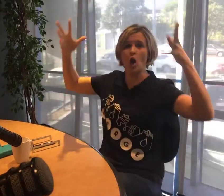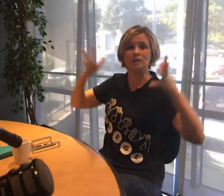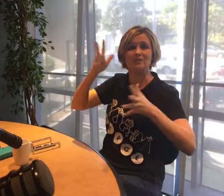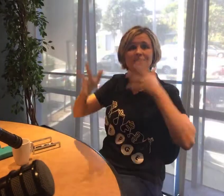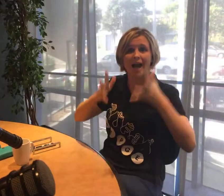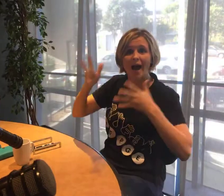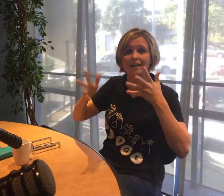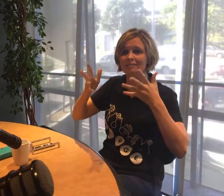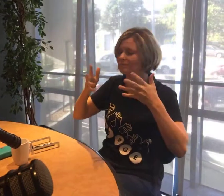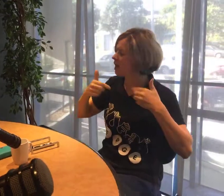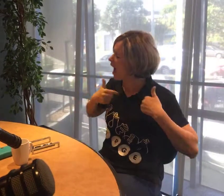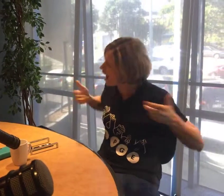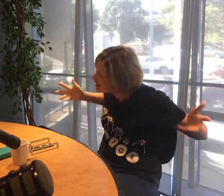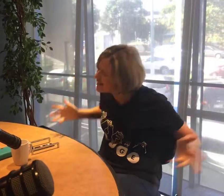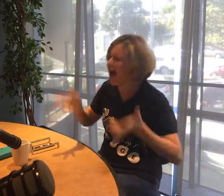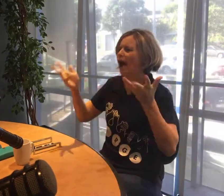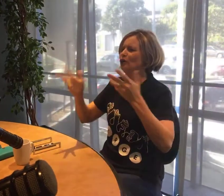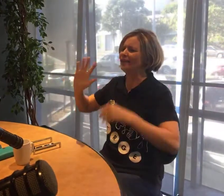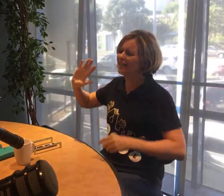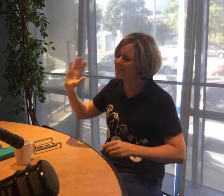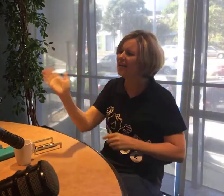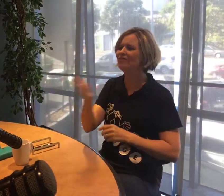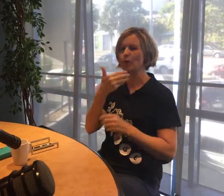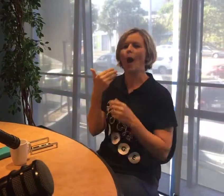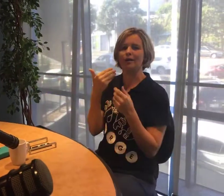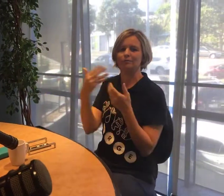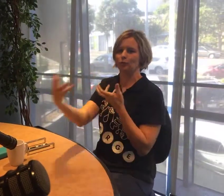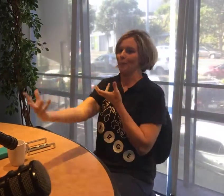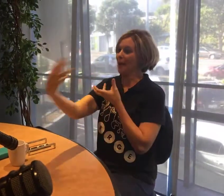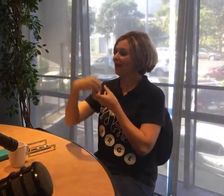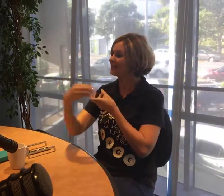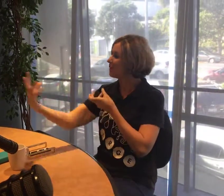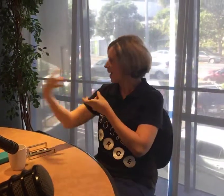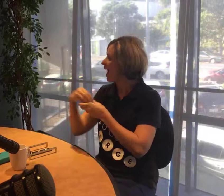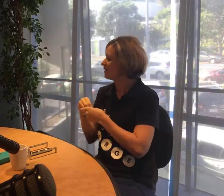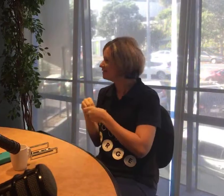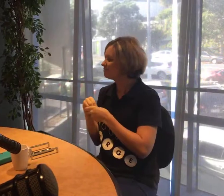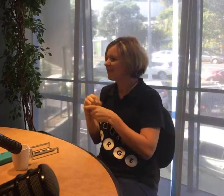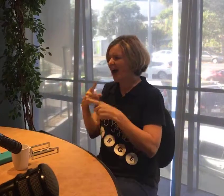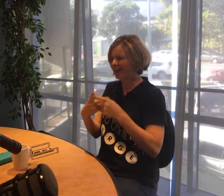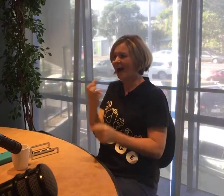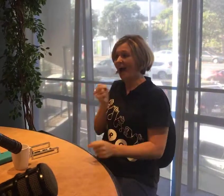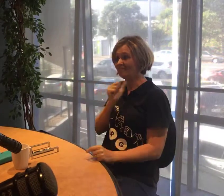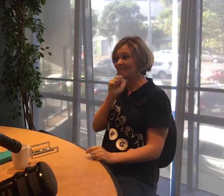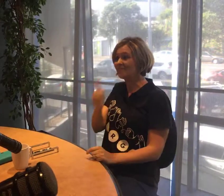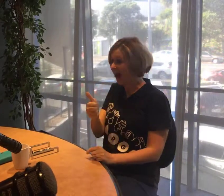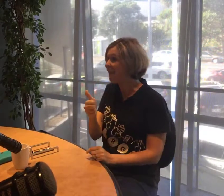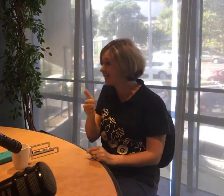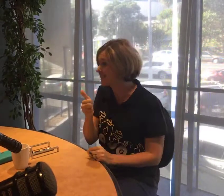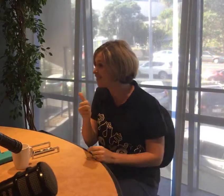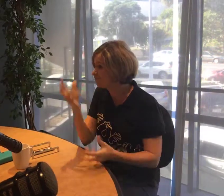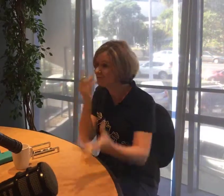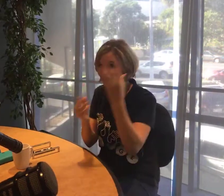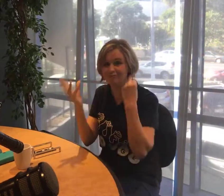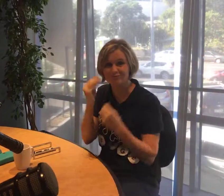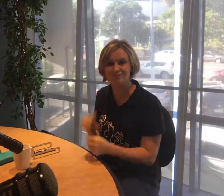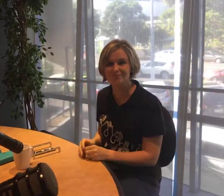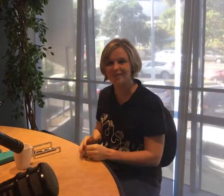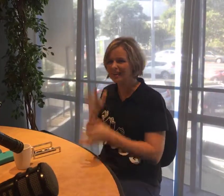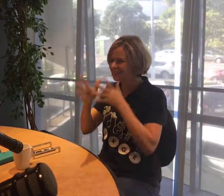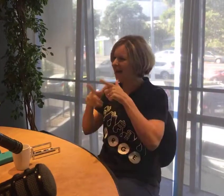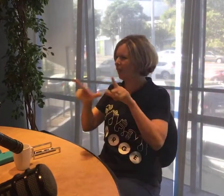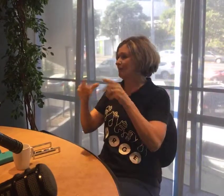it's just a few signs here or there, or if you're more in advanced stage. We're really encouraging everybody to participate in this and to